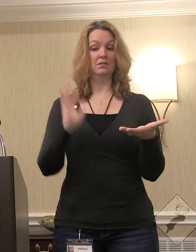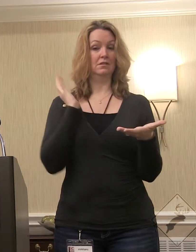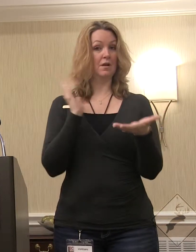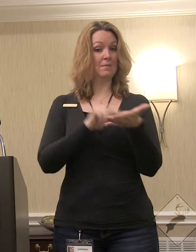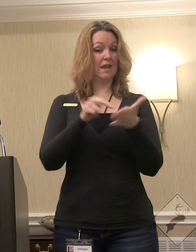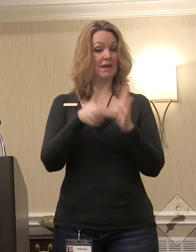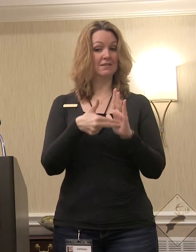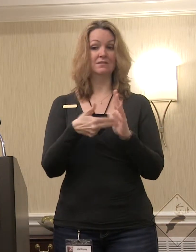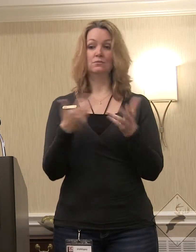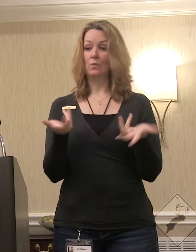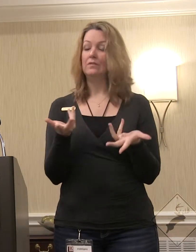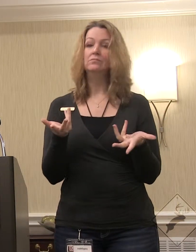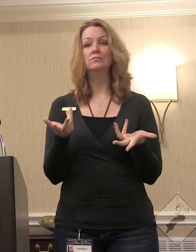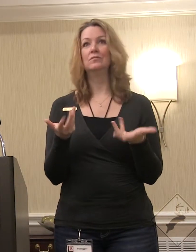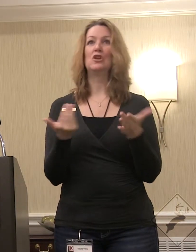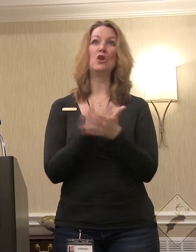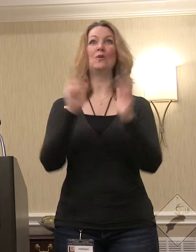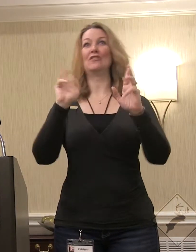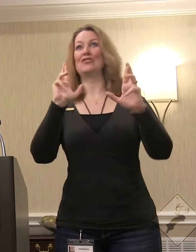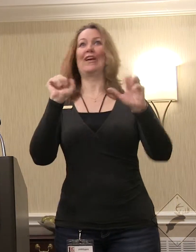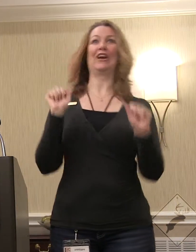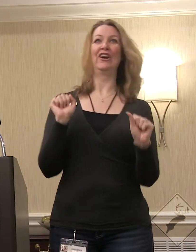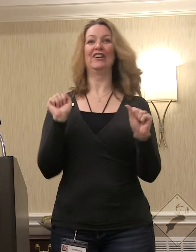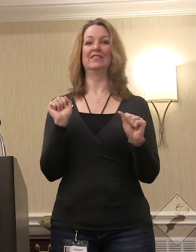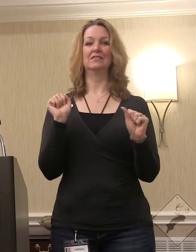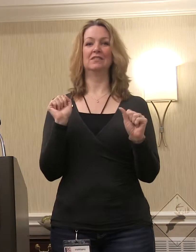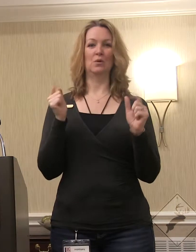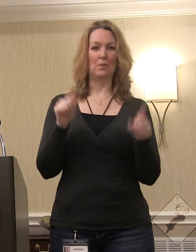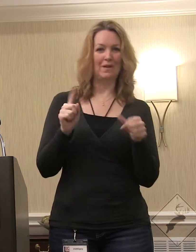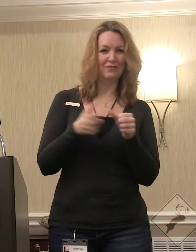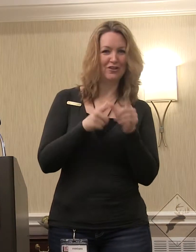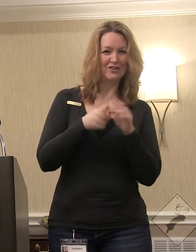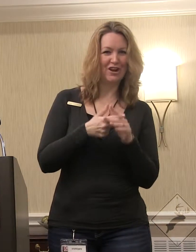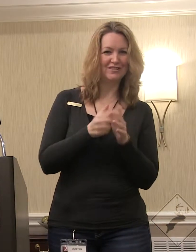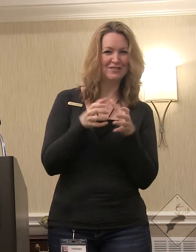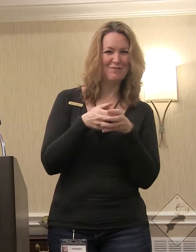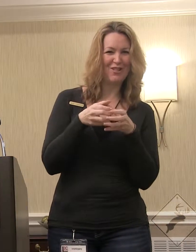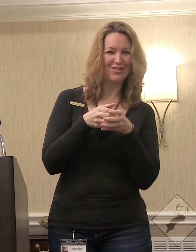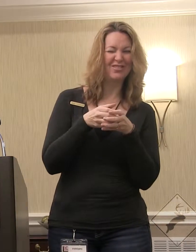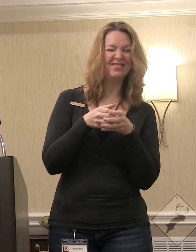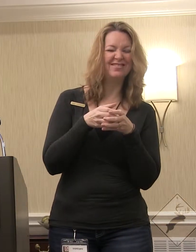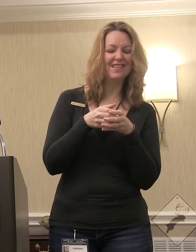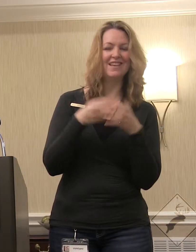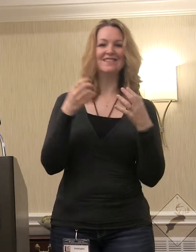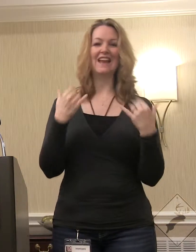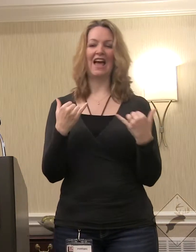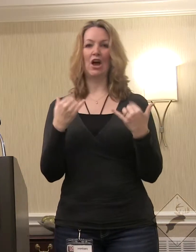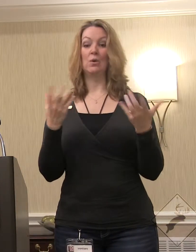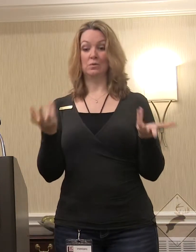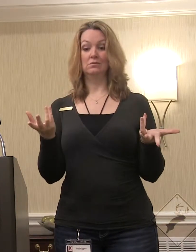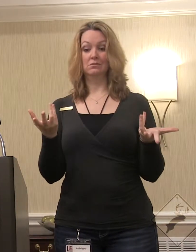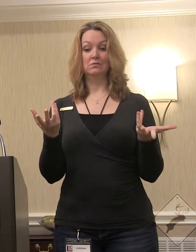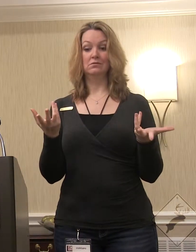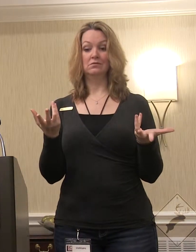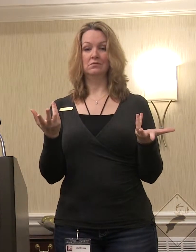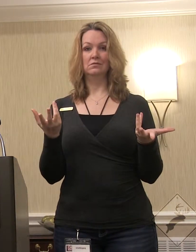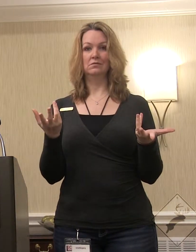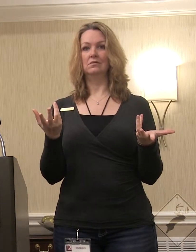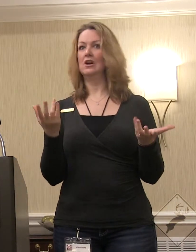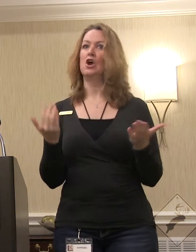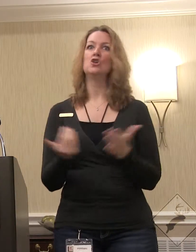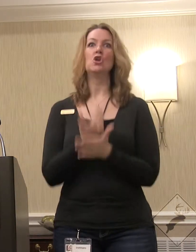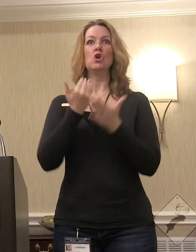big ticket items were new refrigerator. That's when we started and we're small. Now it's things like